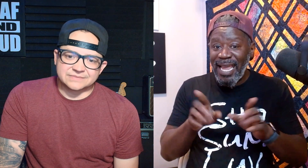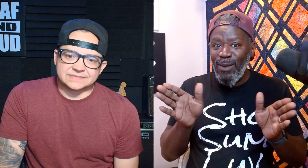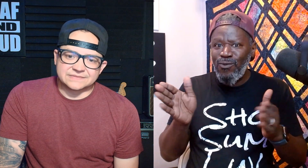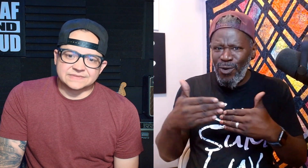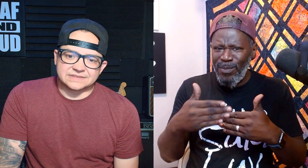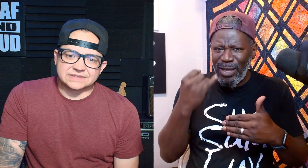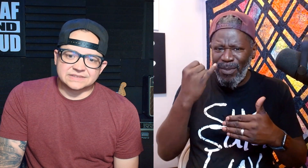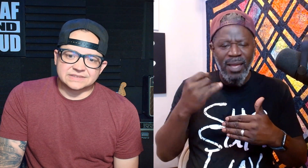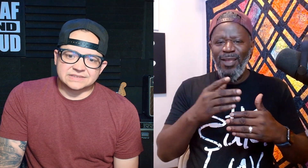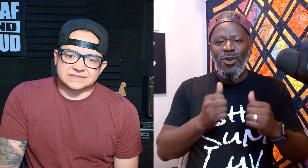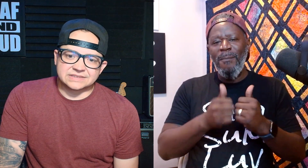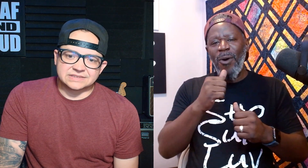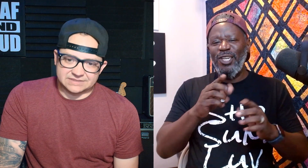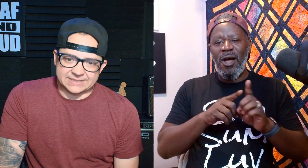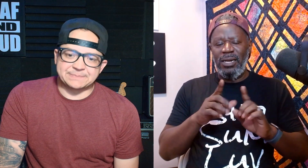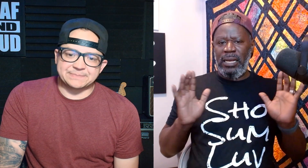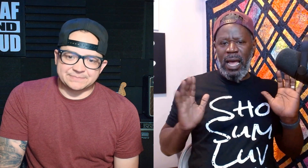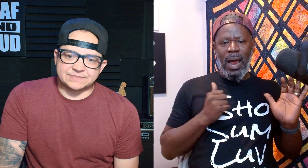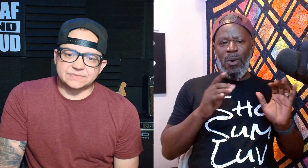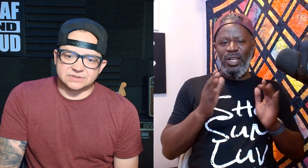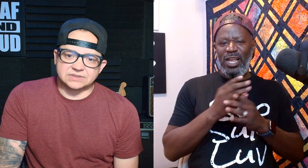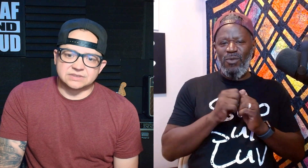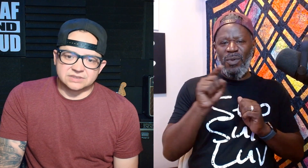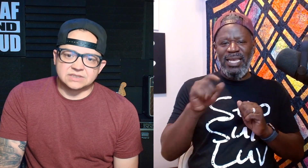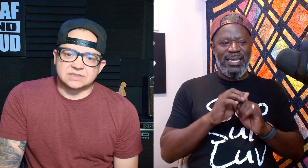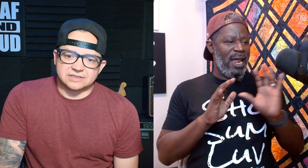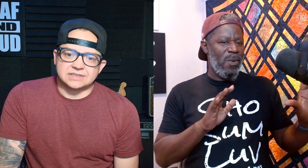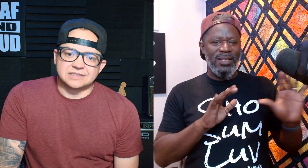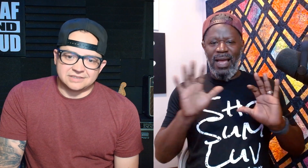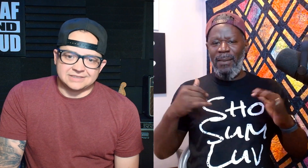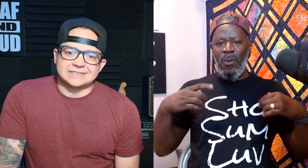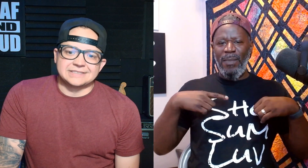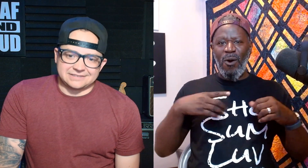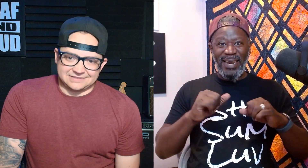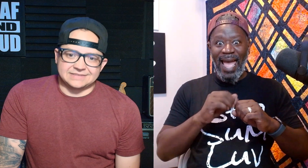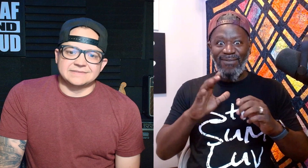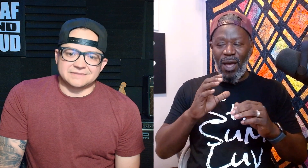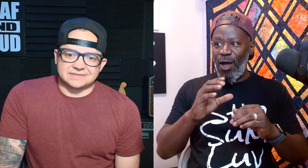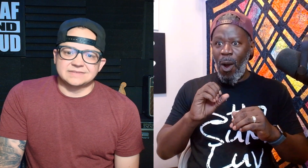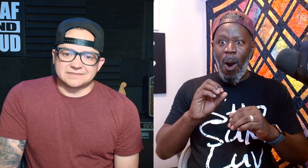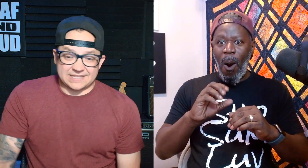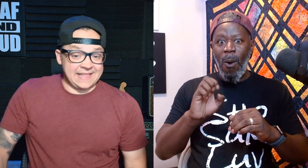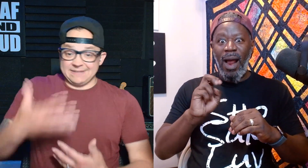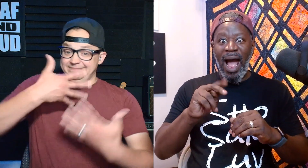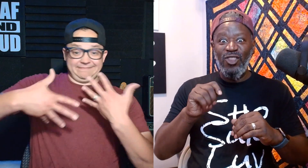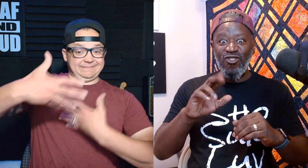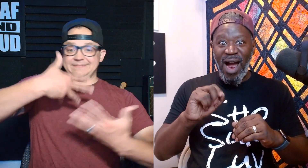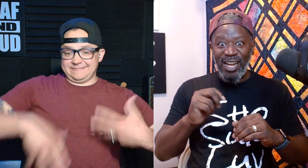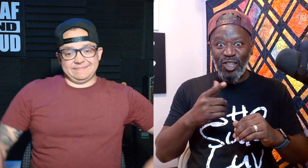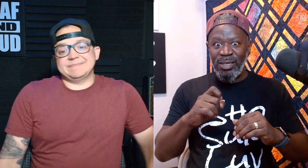in the same room. Can you imagine? Most stars, like, I don't want to share a room with this. I don't want to, I want my own. They have their